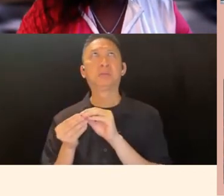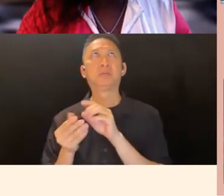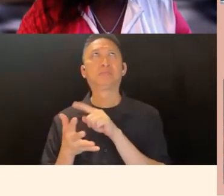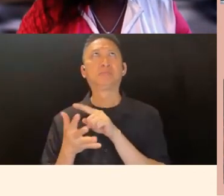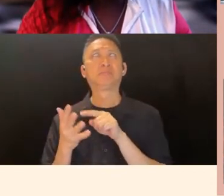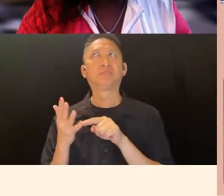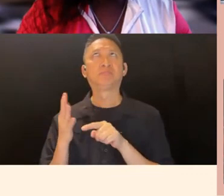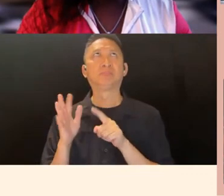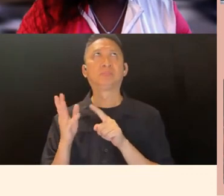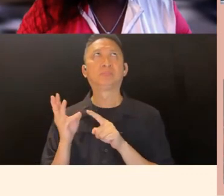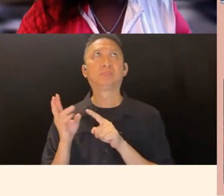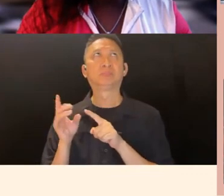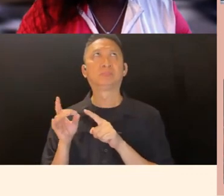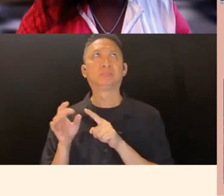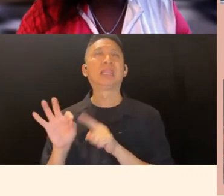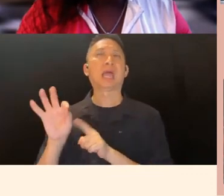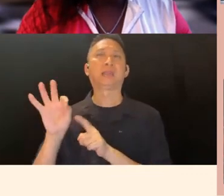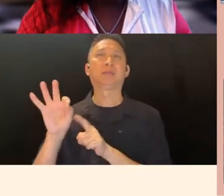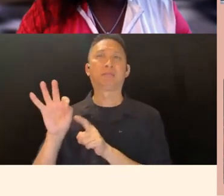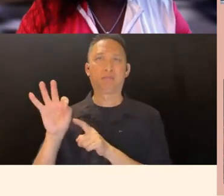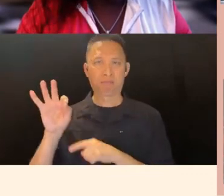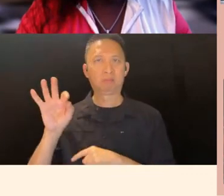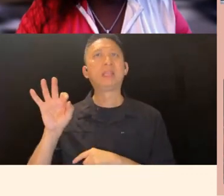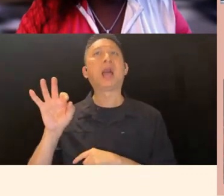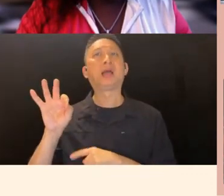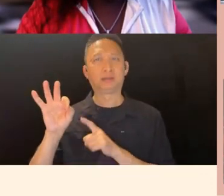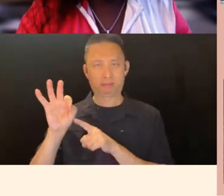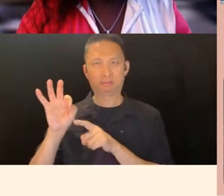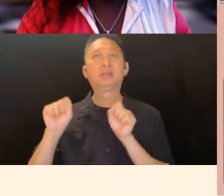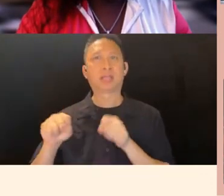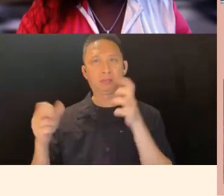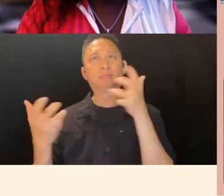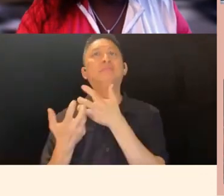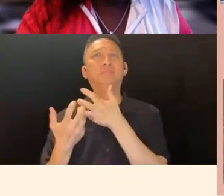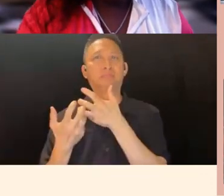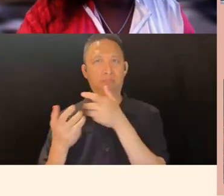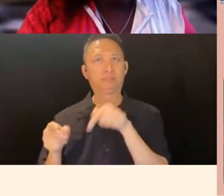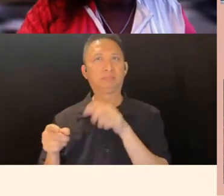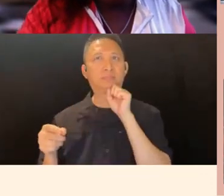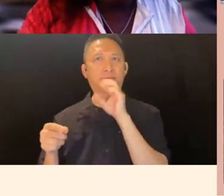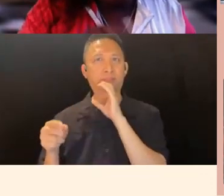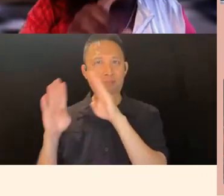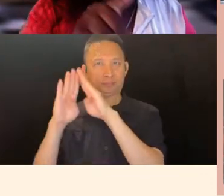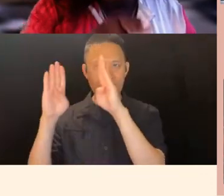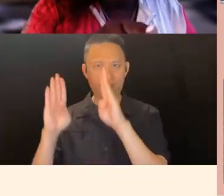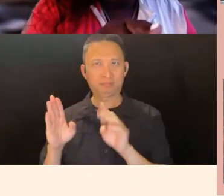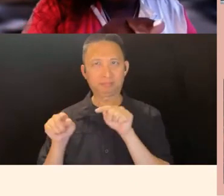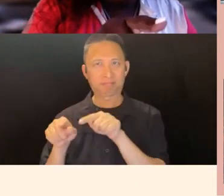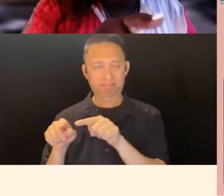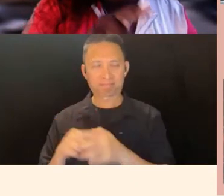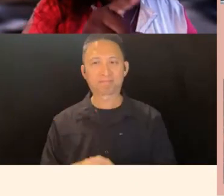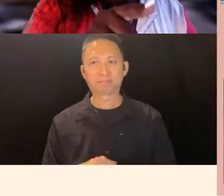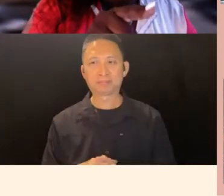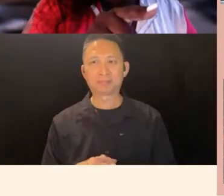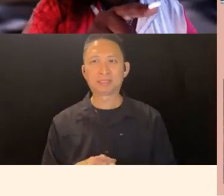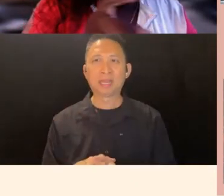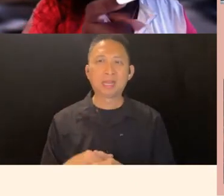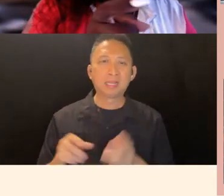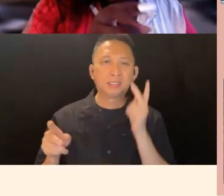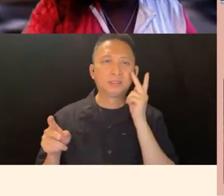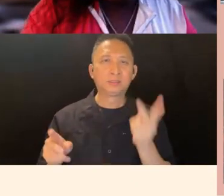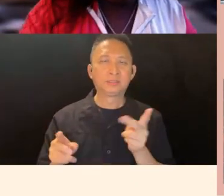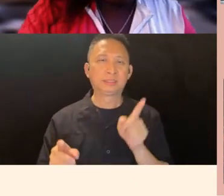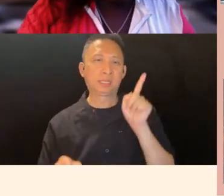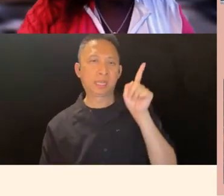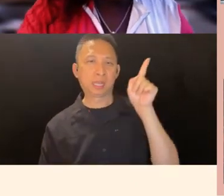9 people in that housing unit. Um, and if you look at the top, the upper